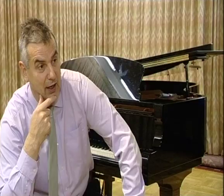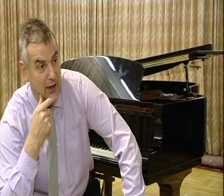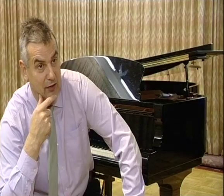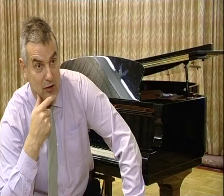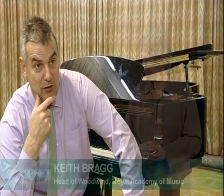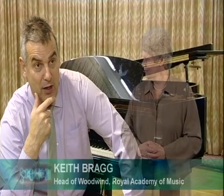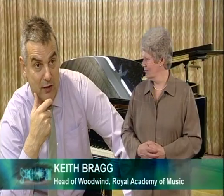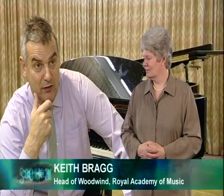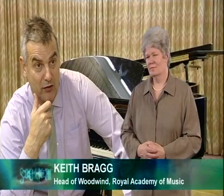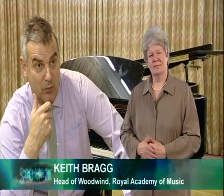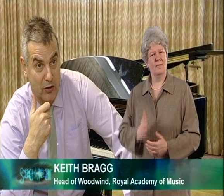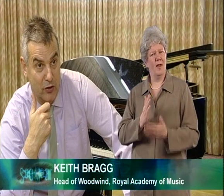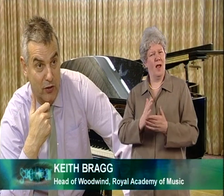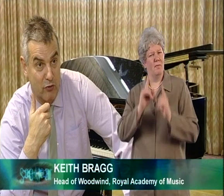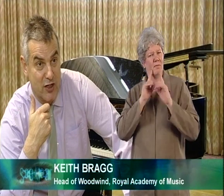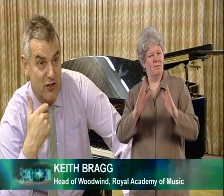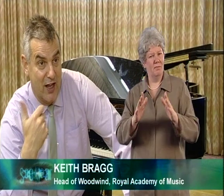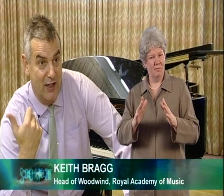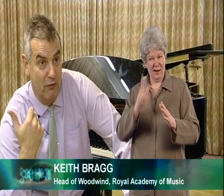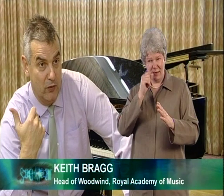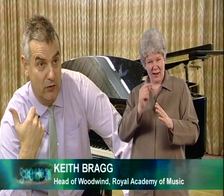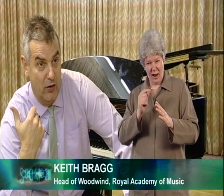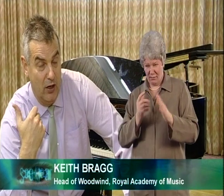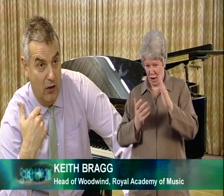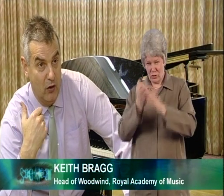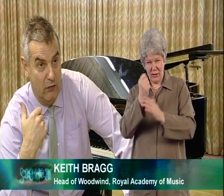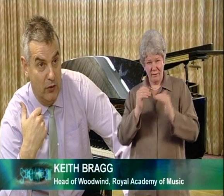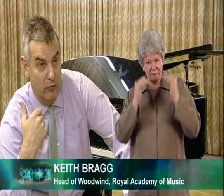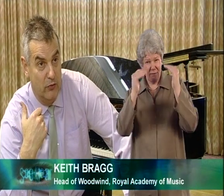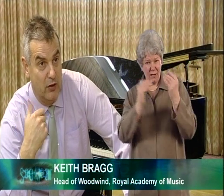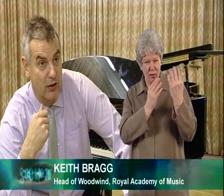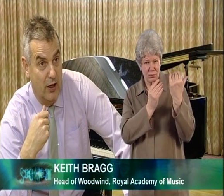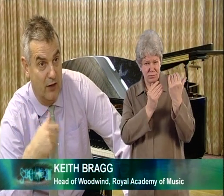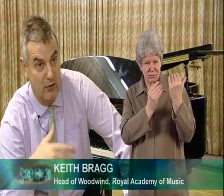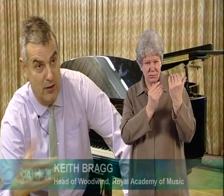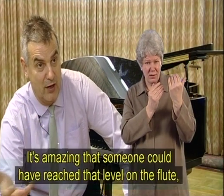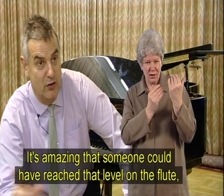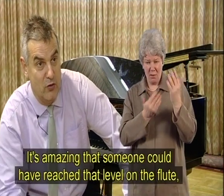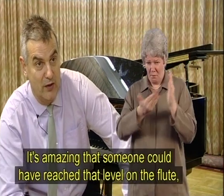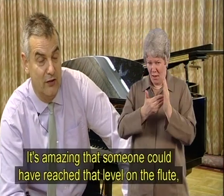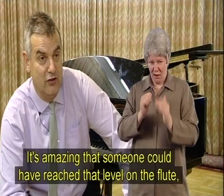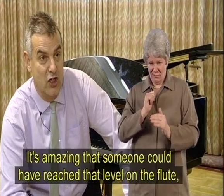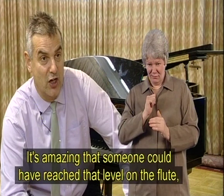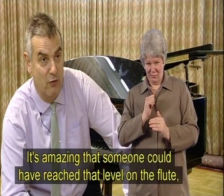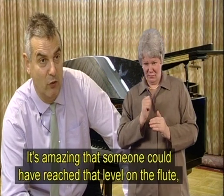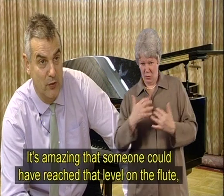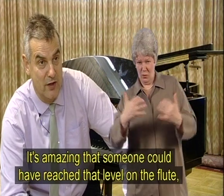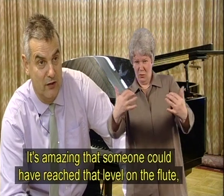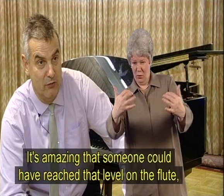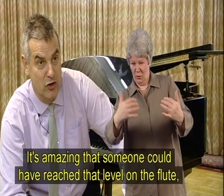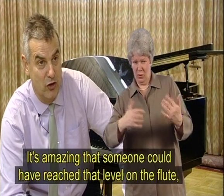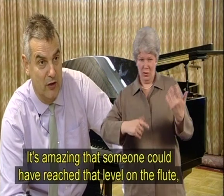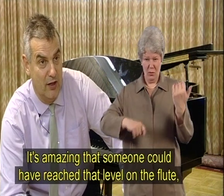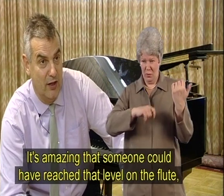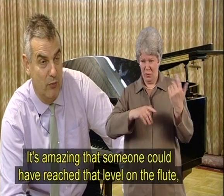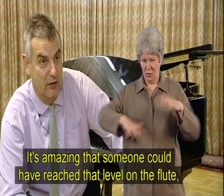dee. It's just amazing that someone could have reached that level on the flute and to be about to do these concerto performances